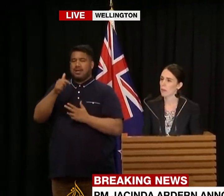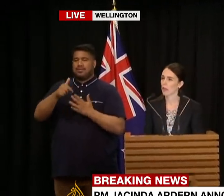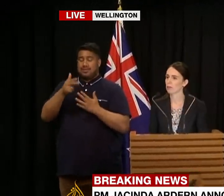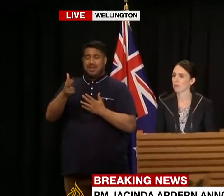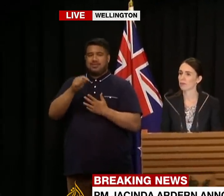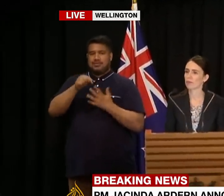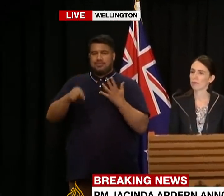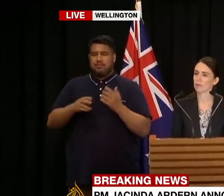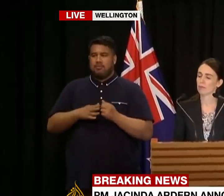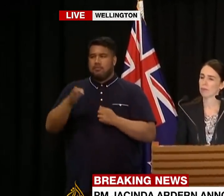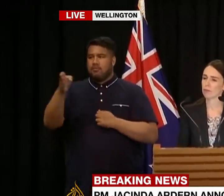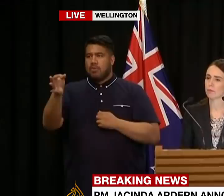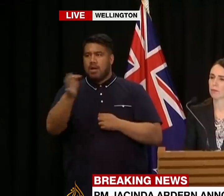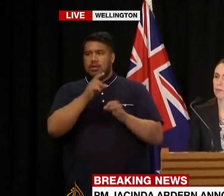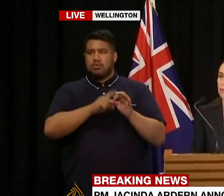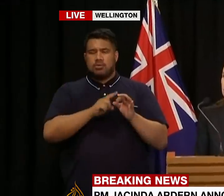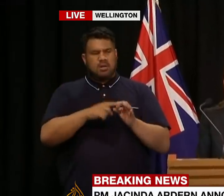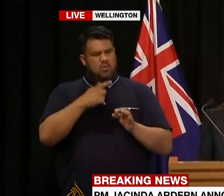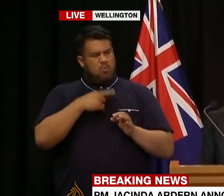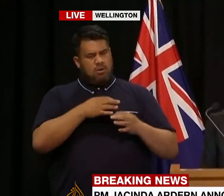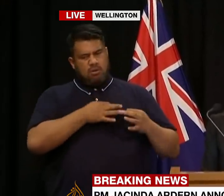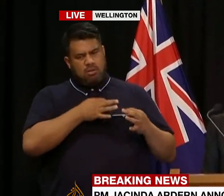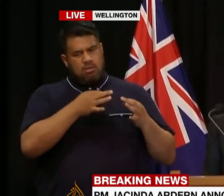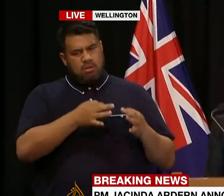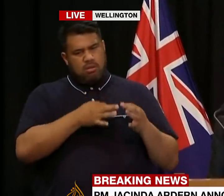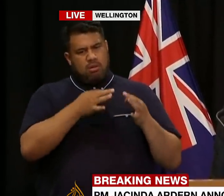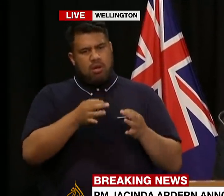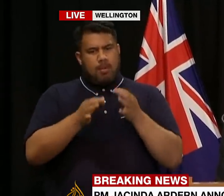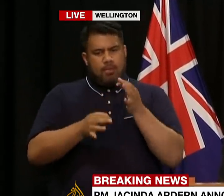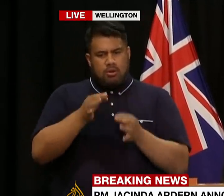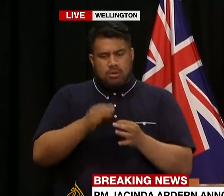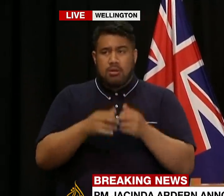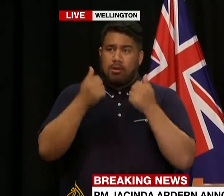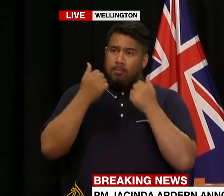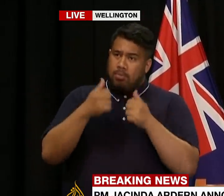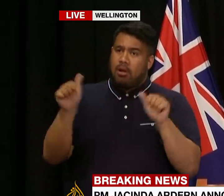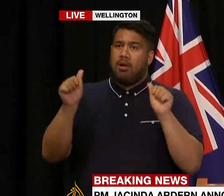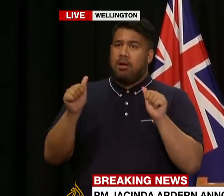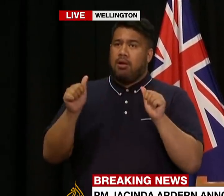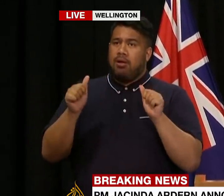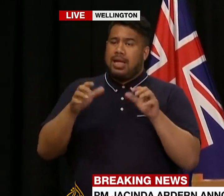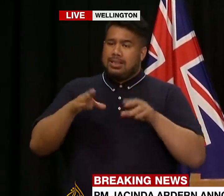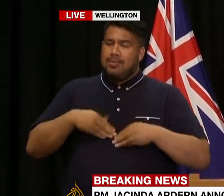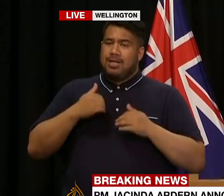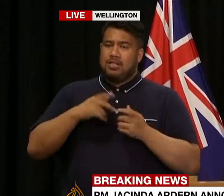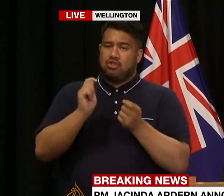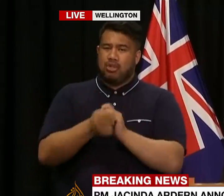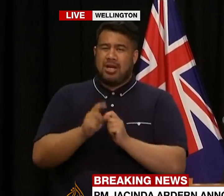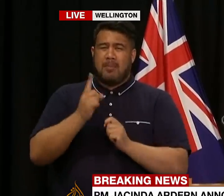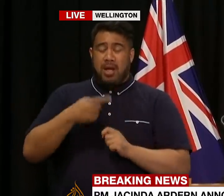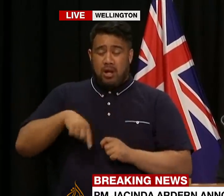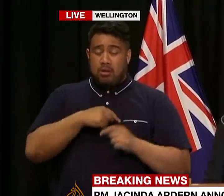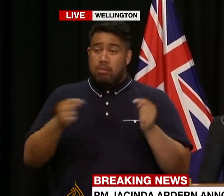Why has it taken so long, Prime Minister, for politicians to react? This debate has been going on now for 25